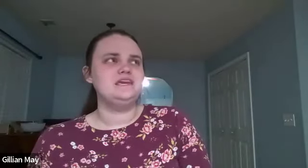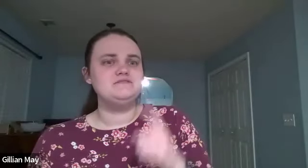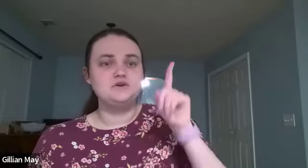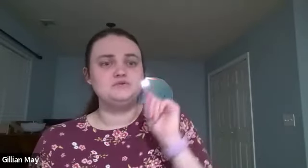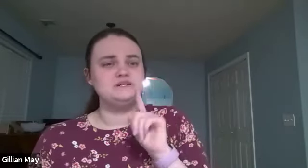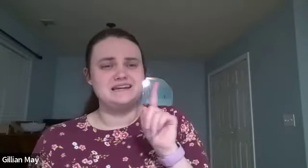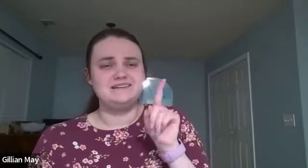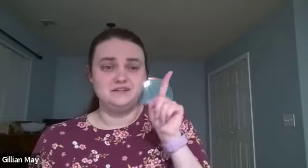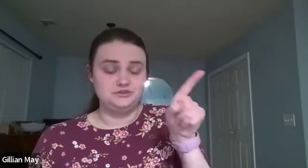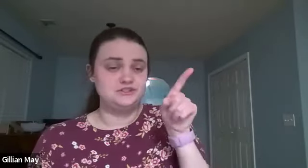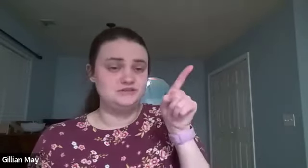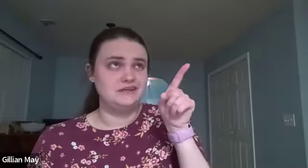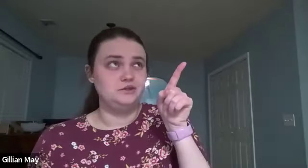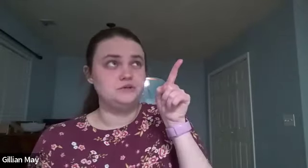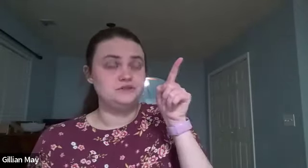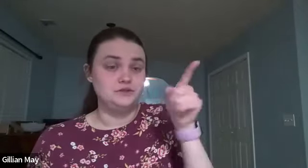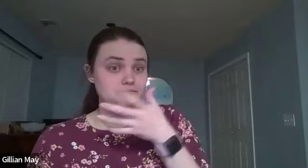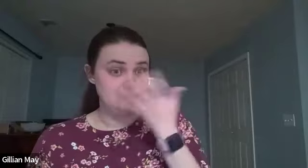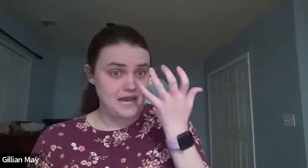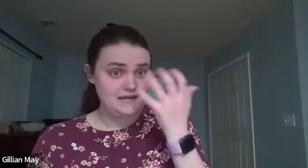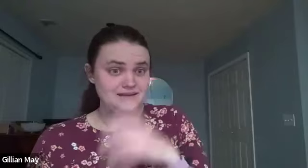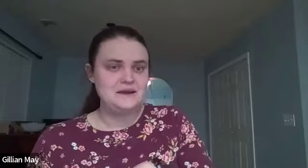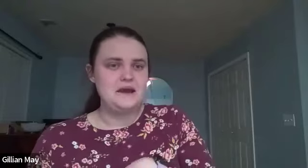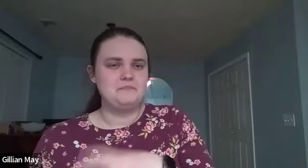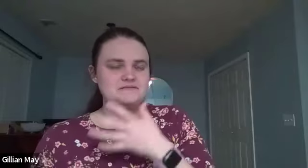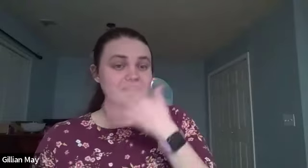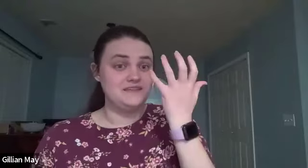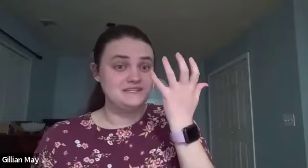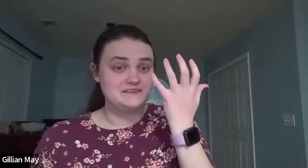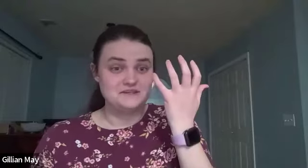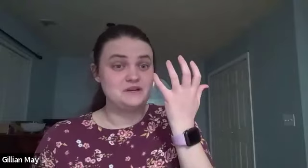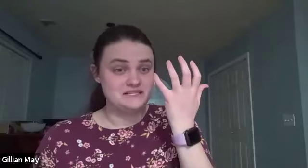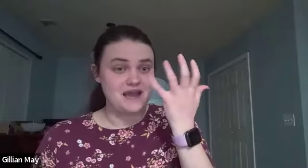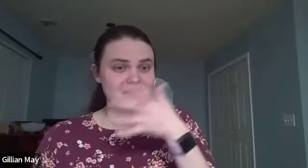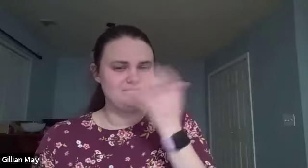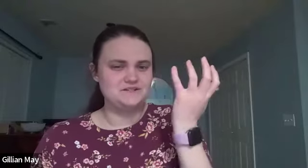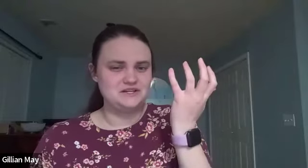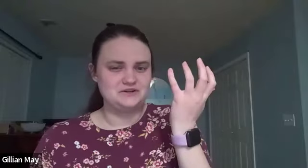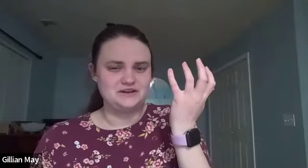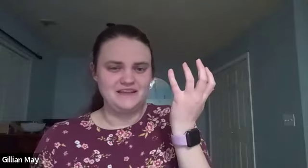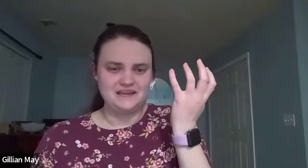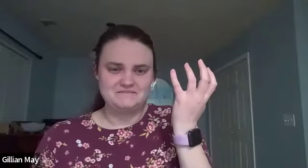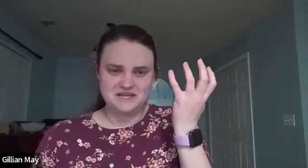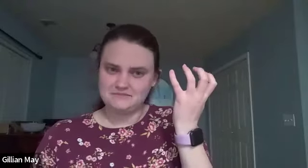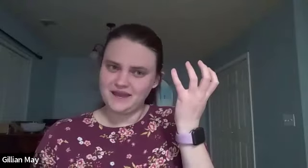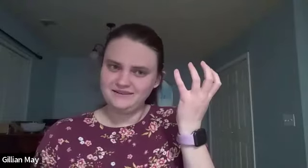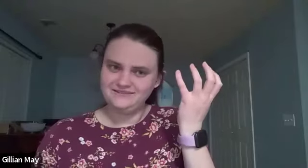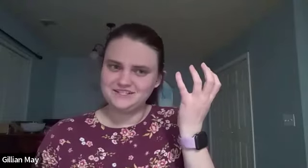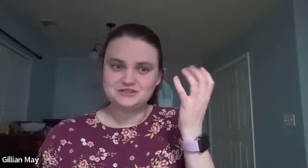Even though you would technically, you would do you mad? But I feel like this, if someone is mad, feels like you're gonna like make them mad because you're